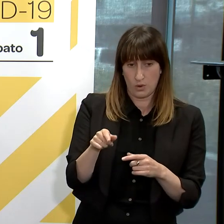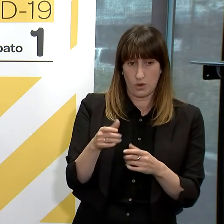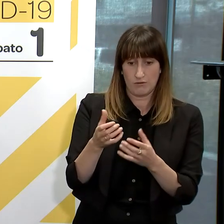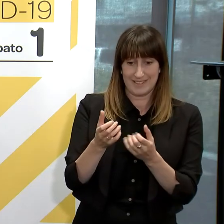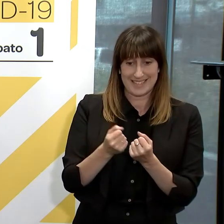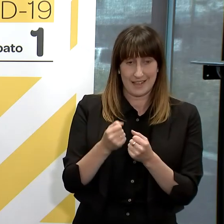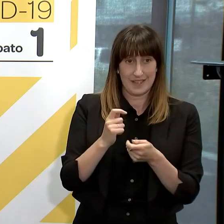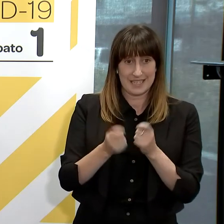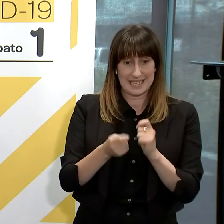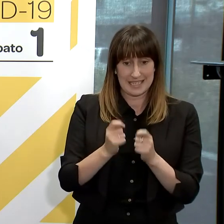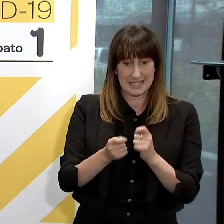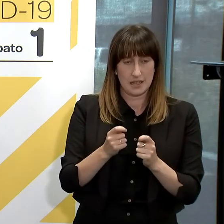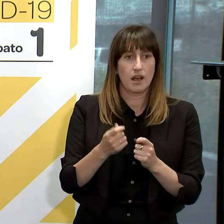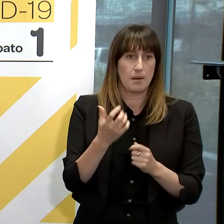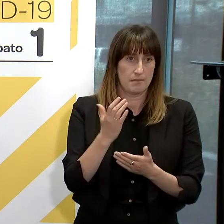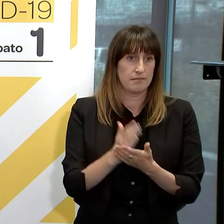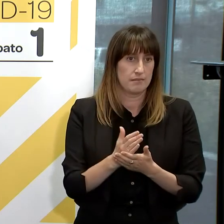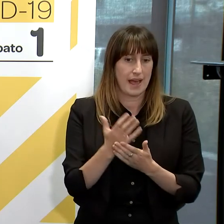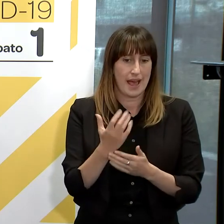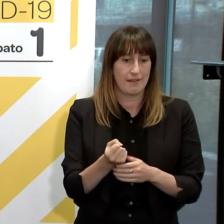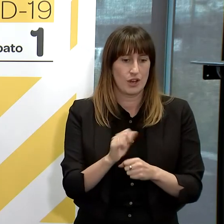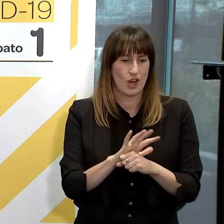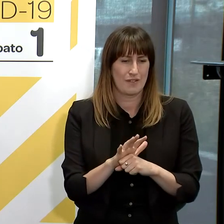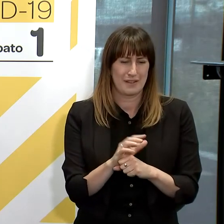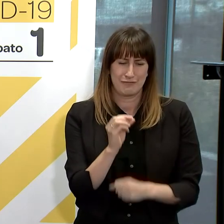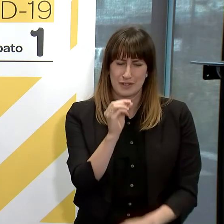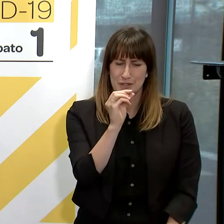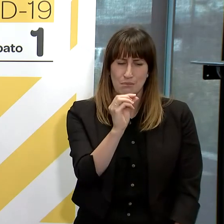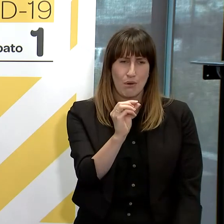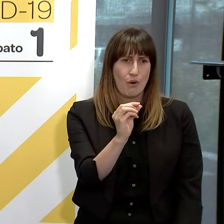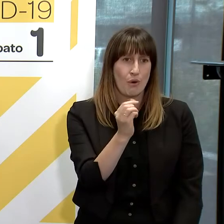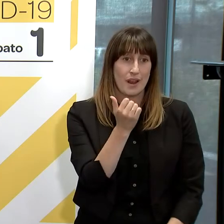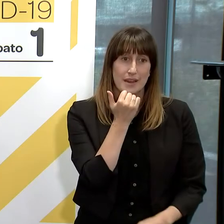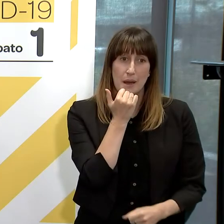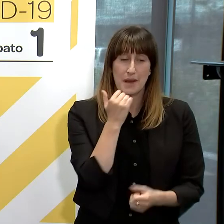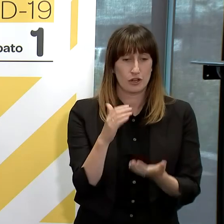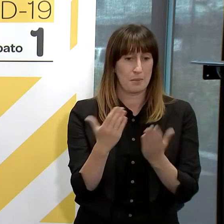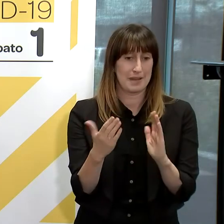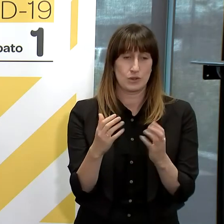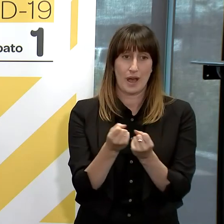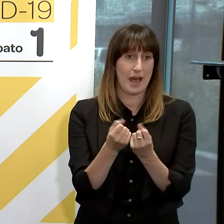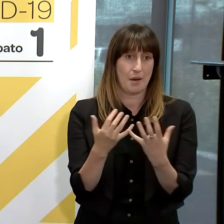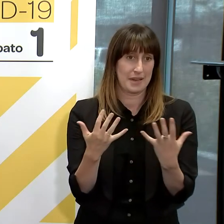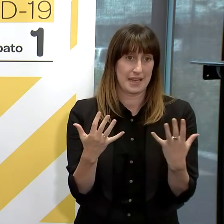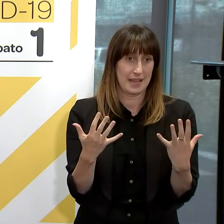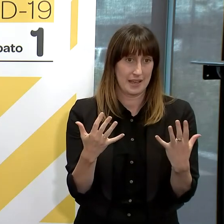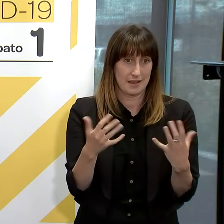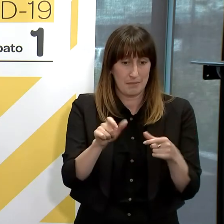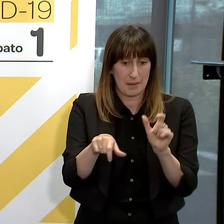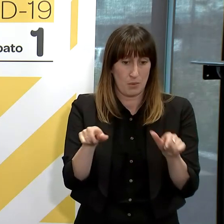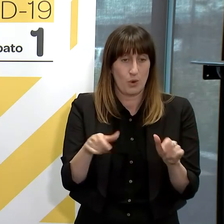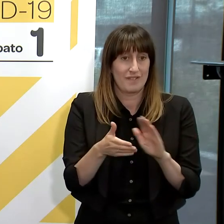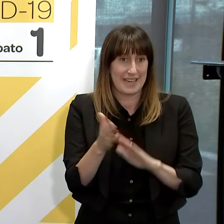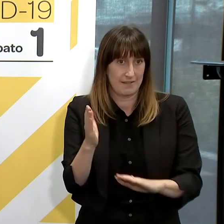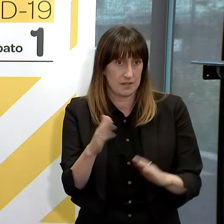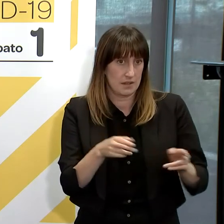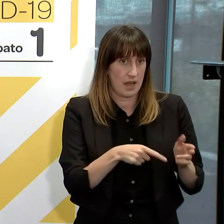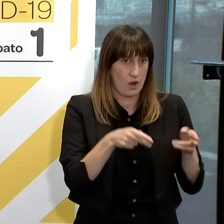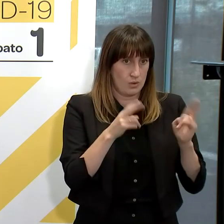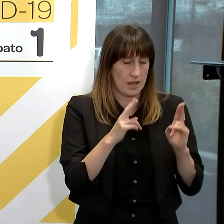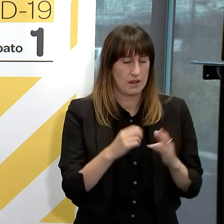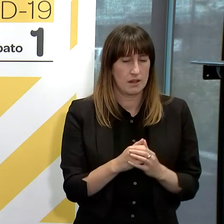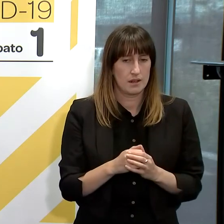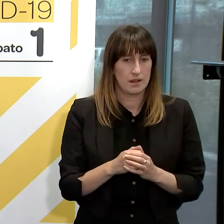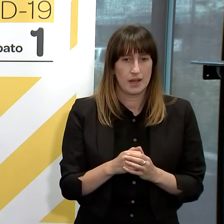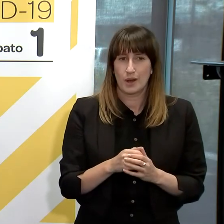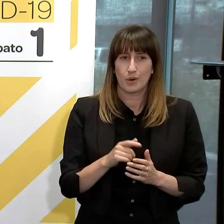positive since leaving the Pullman is only a very, very small number. And as I said, we still yet don't have confirmation